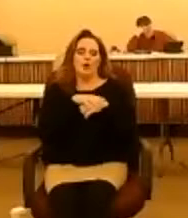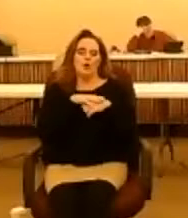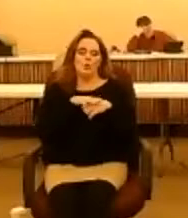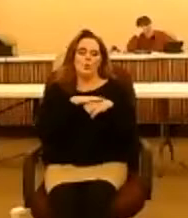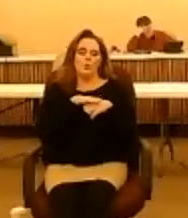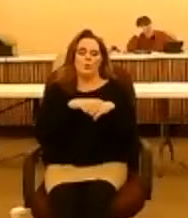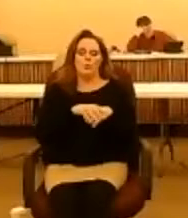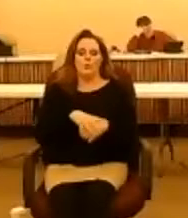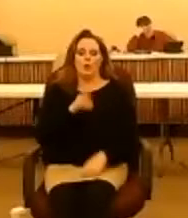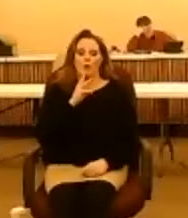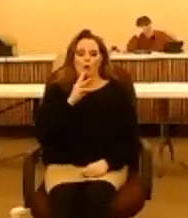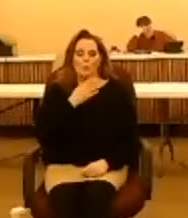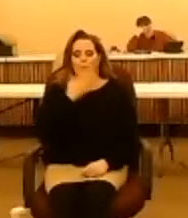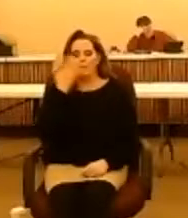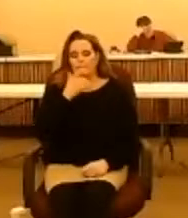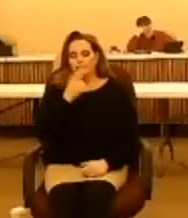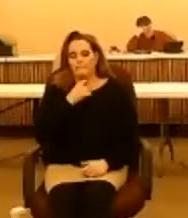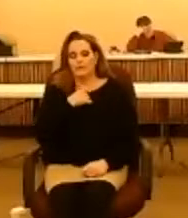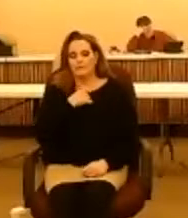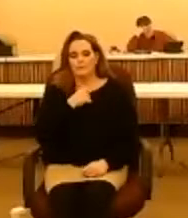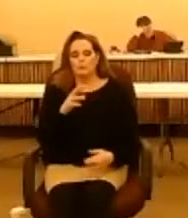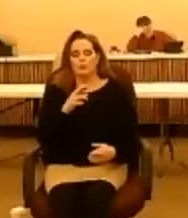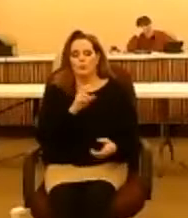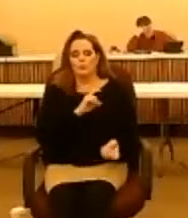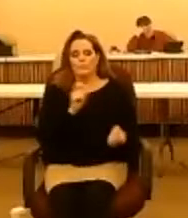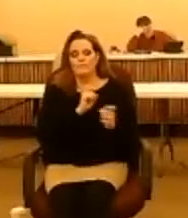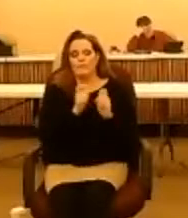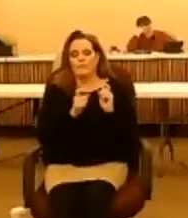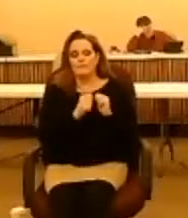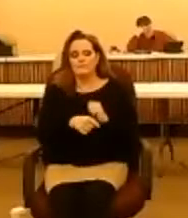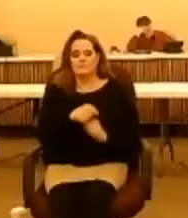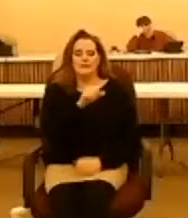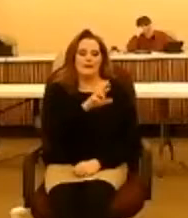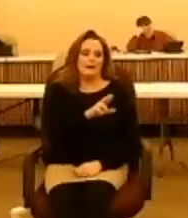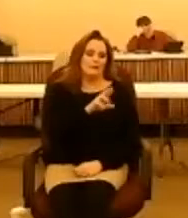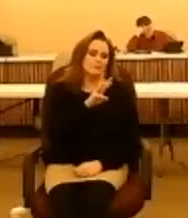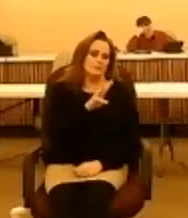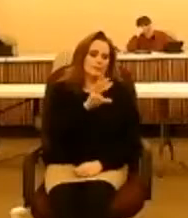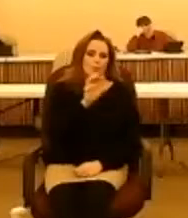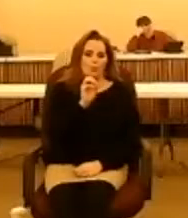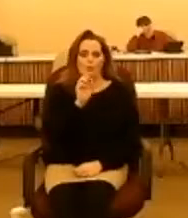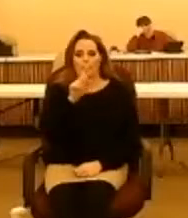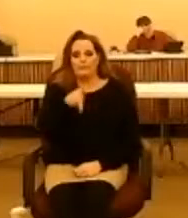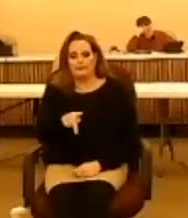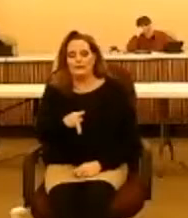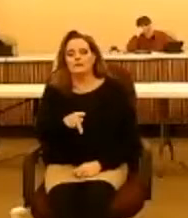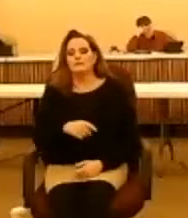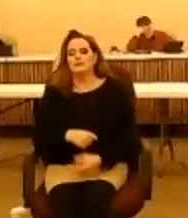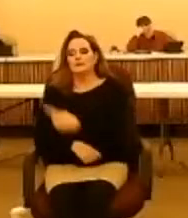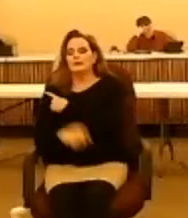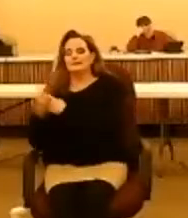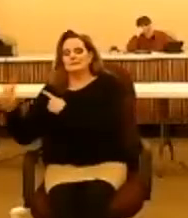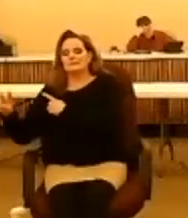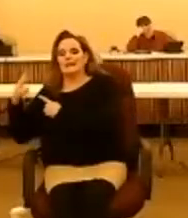Waterfront Revitalization Program, LWRP, Waterfront Advisory Committee.